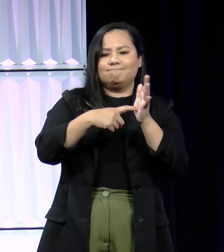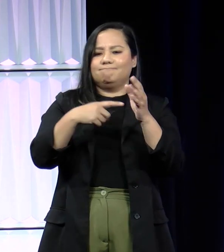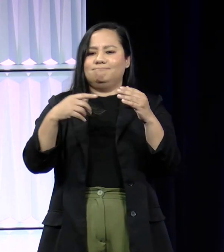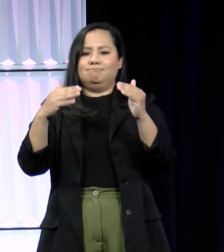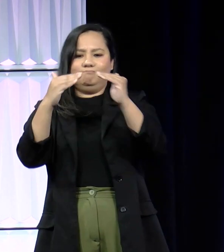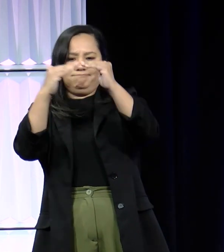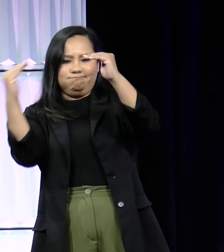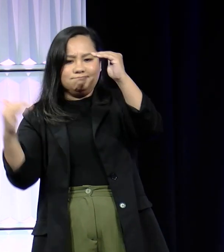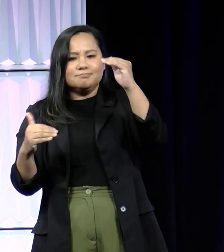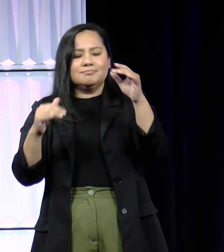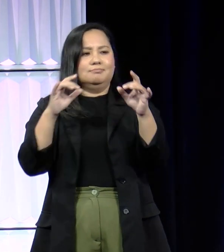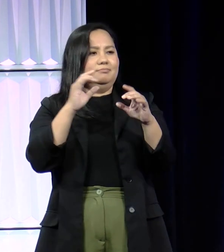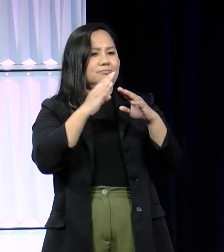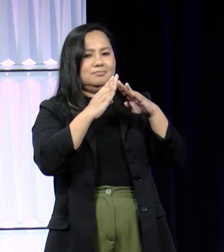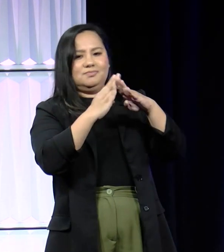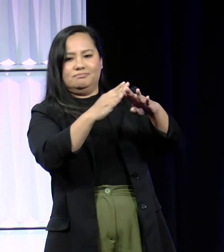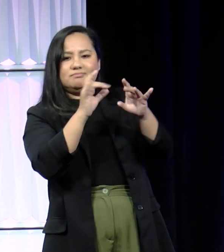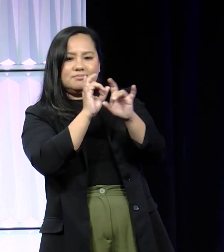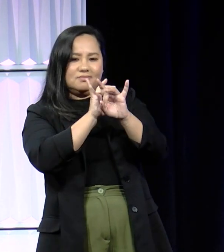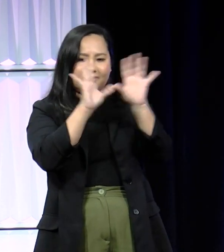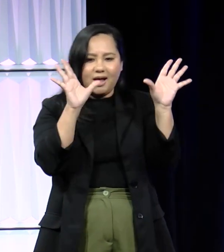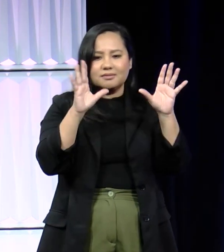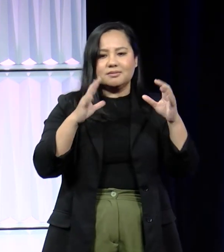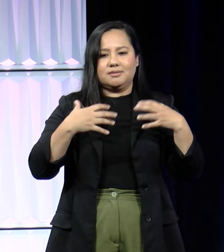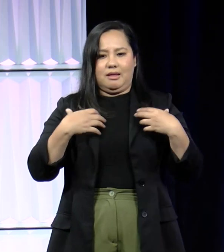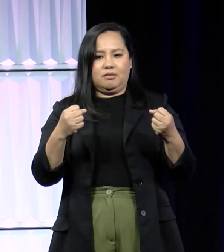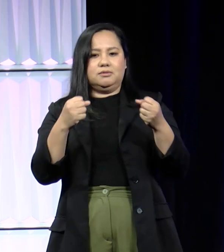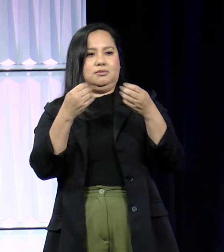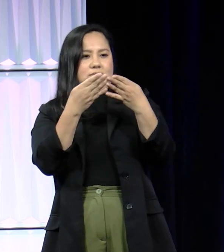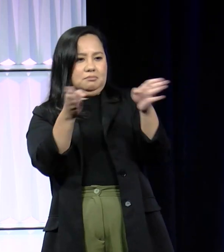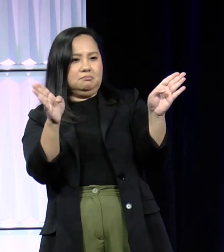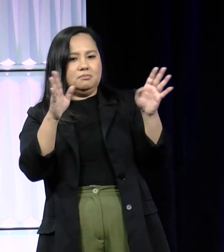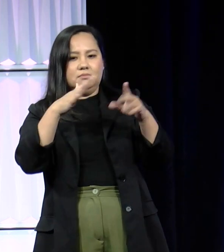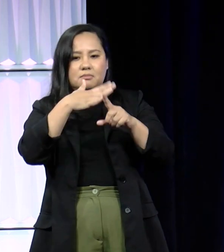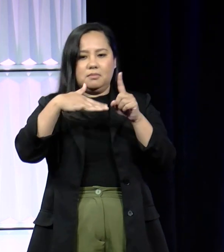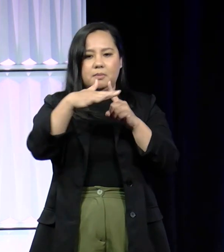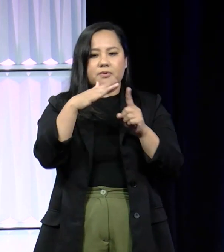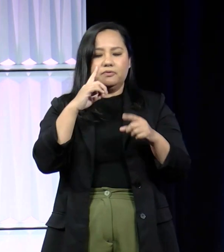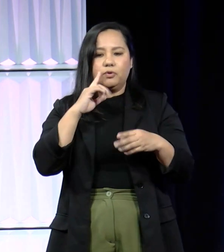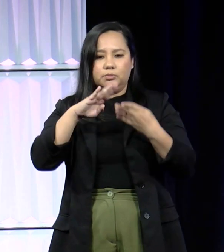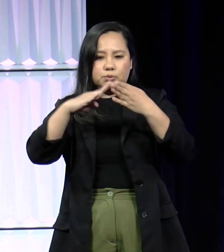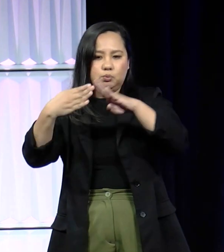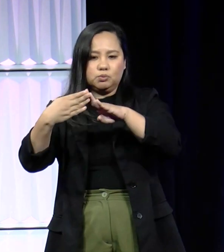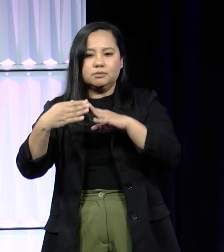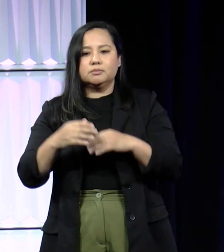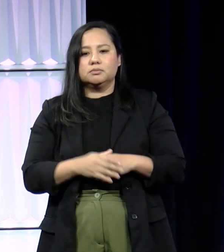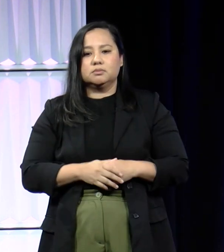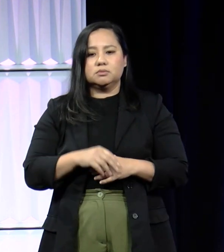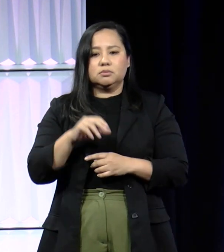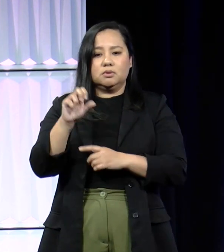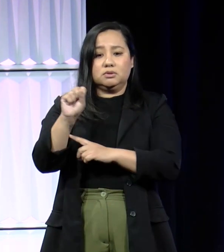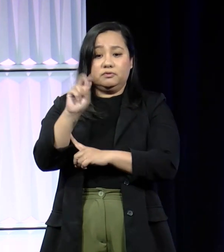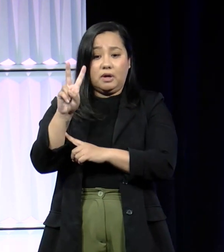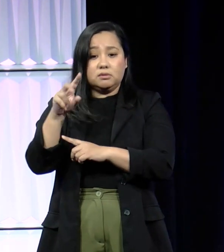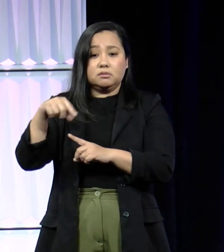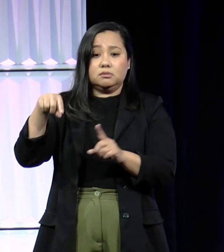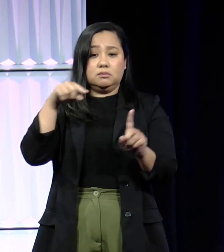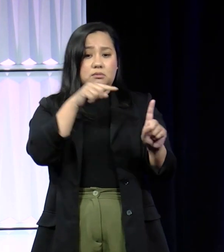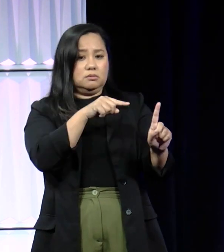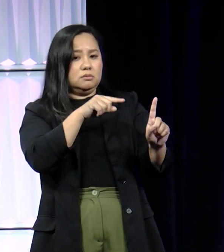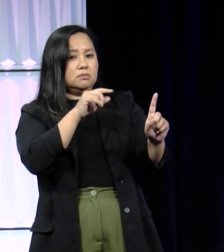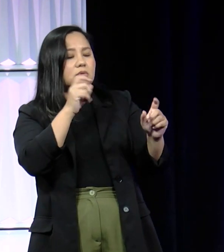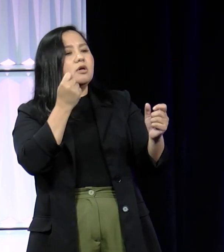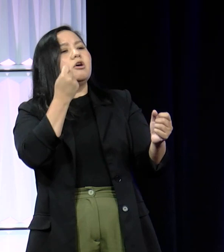healthier, safer communities. We want to shift individuals' understanding of sexual assault. What role do